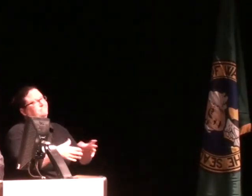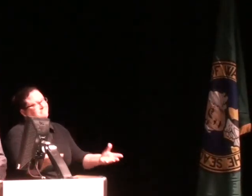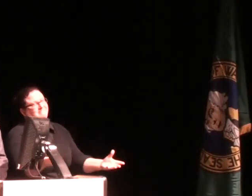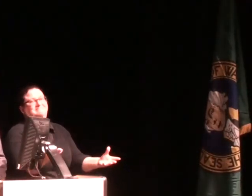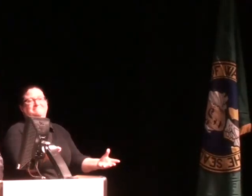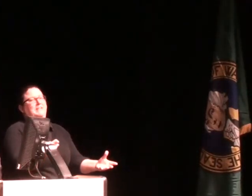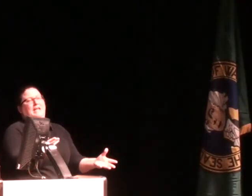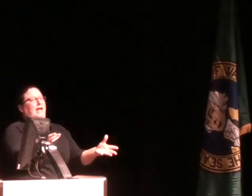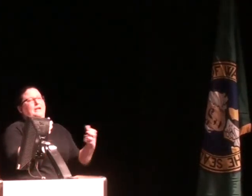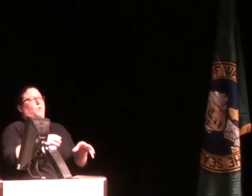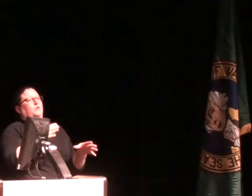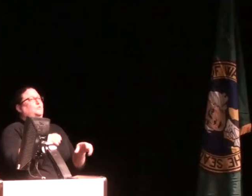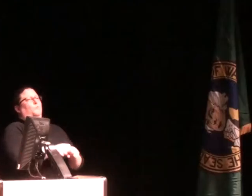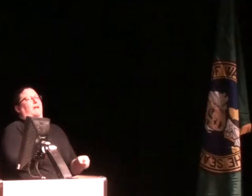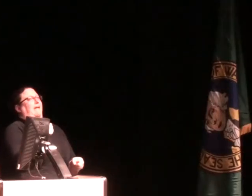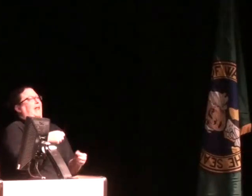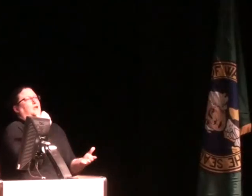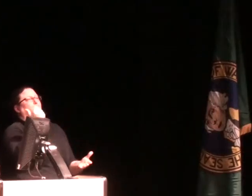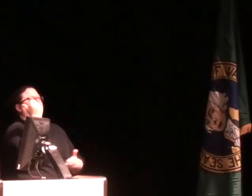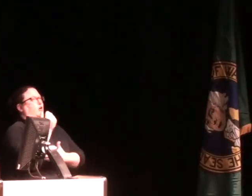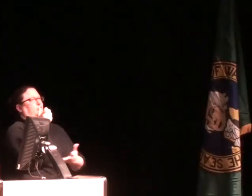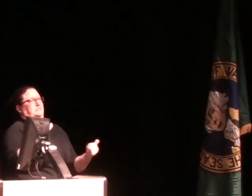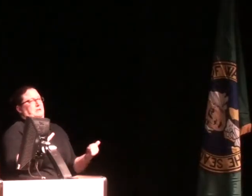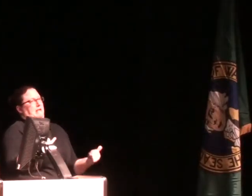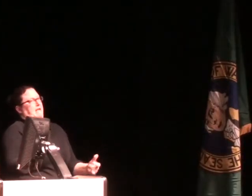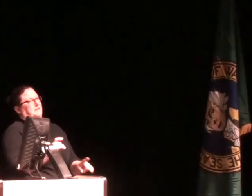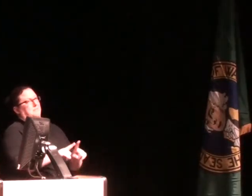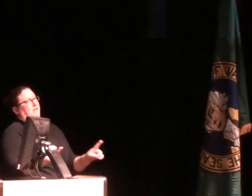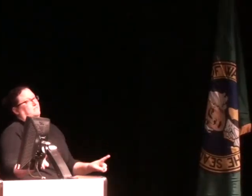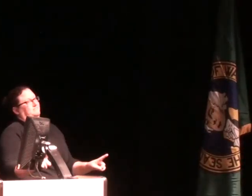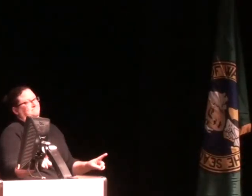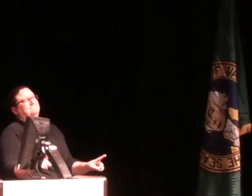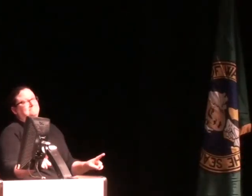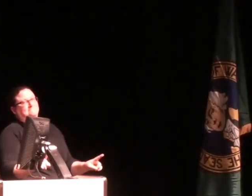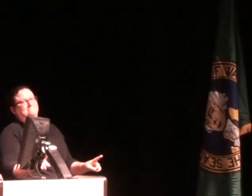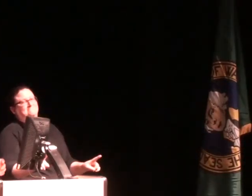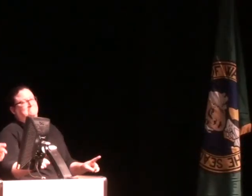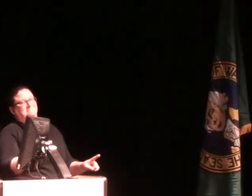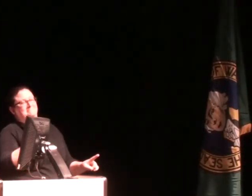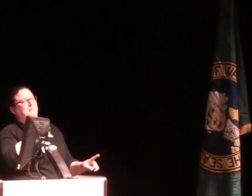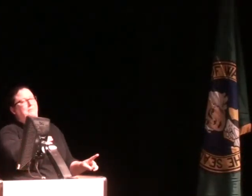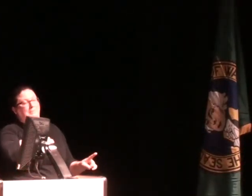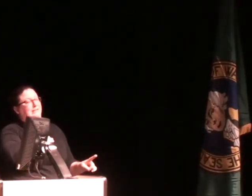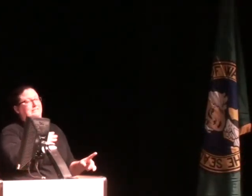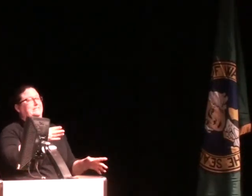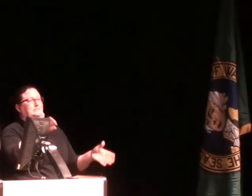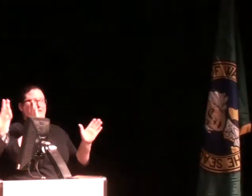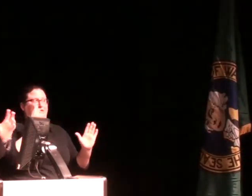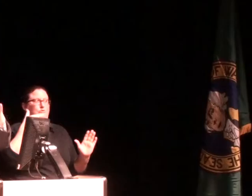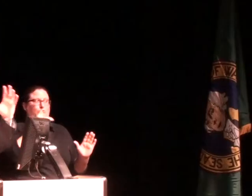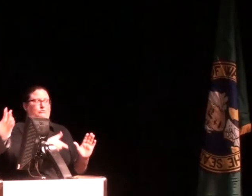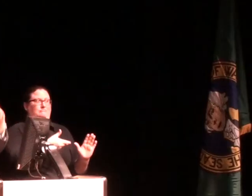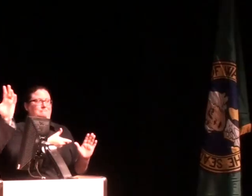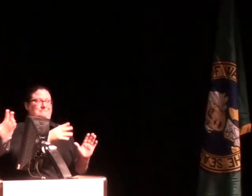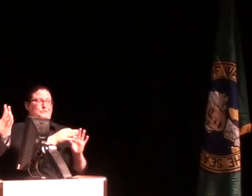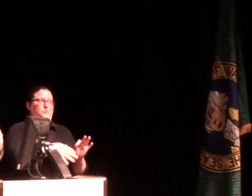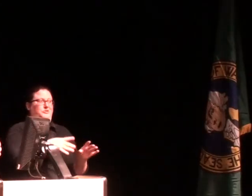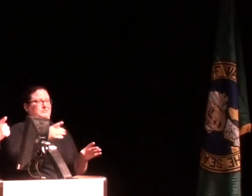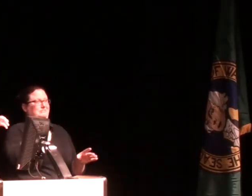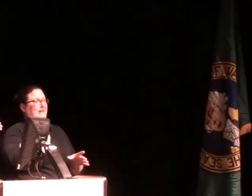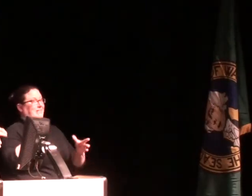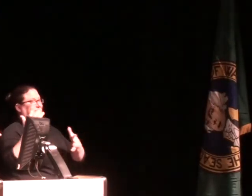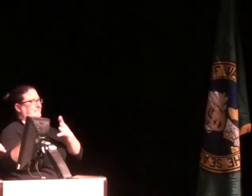I don't going to break any record here today, but and please listen to her because I do many